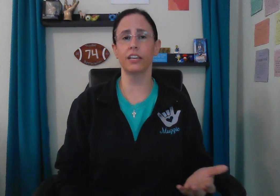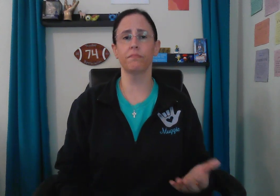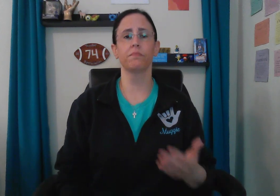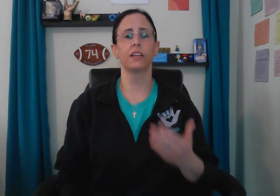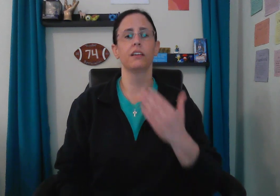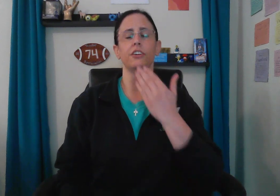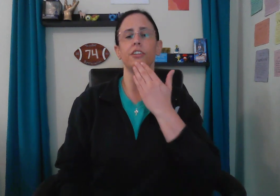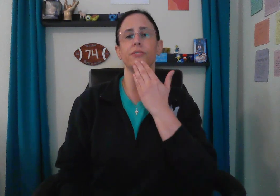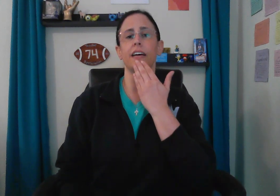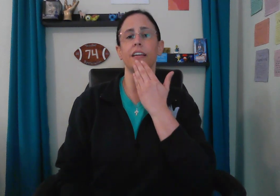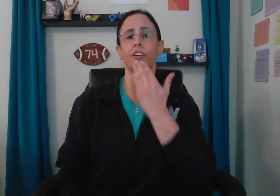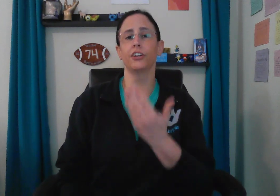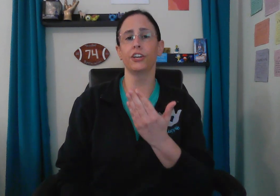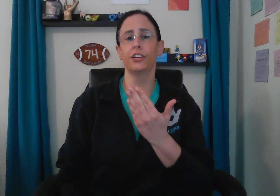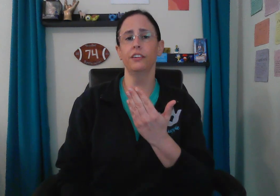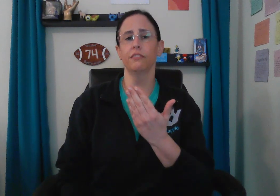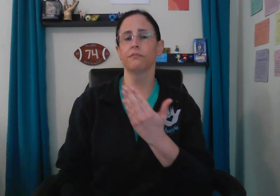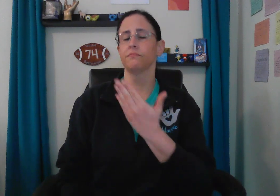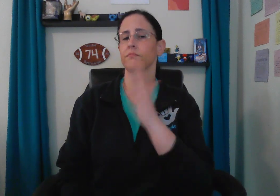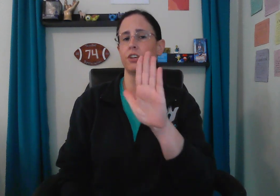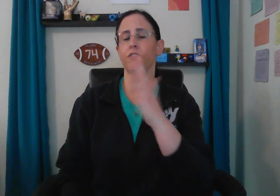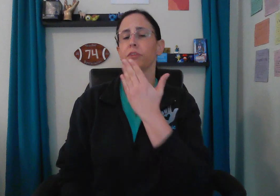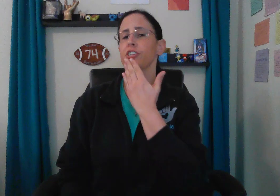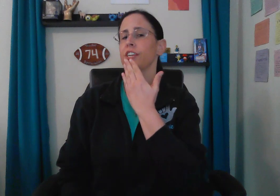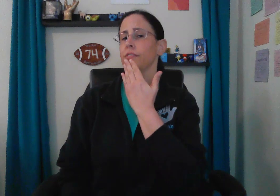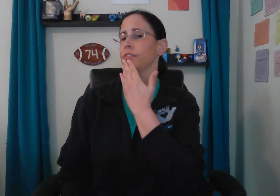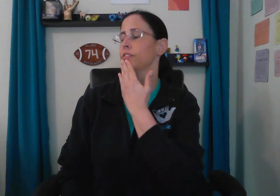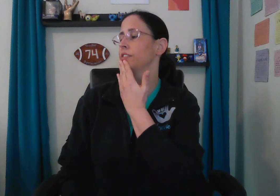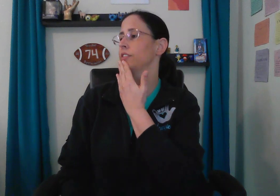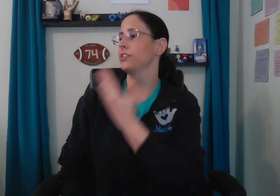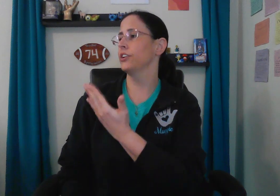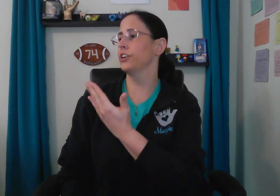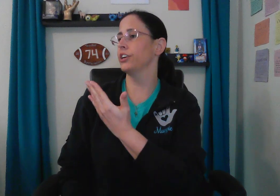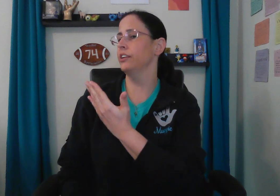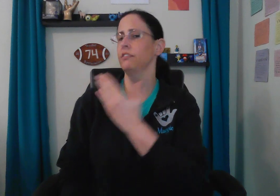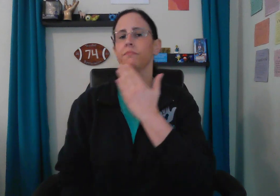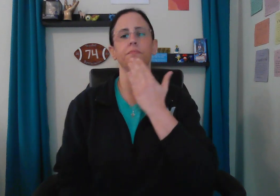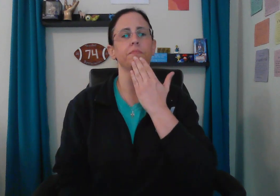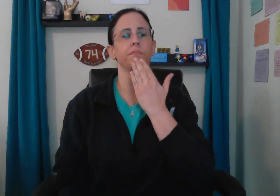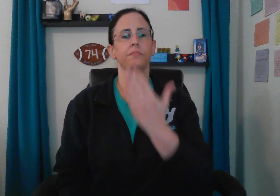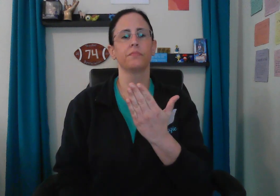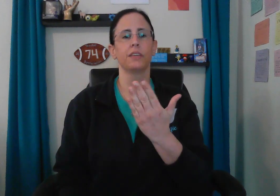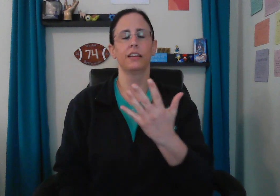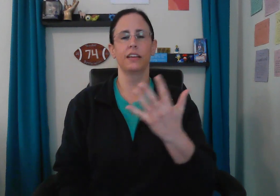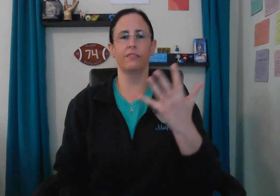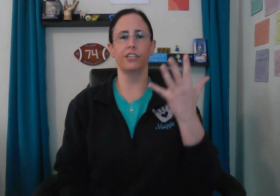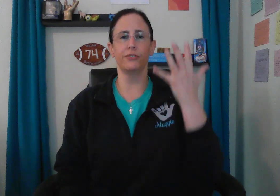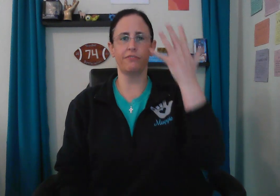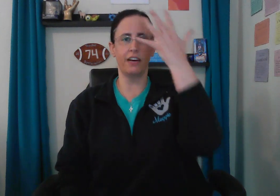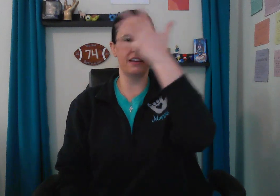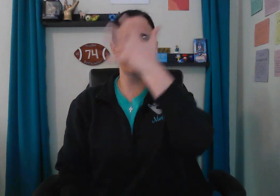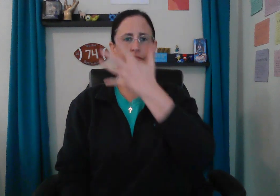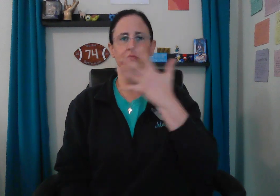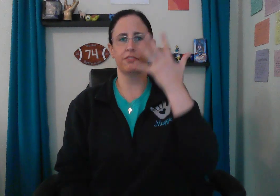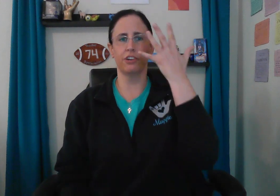looking. You sign good, so from your chin, good, and then use a 5